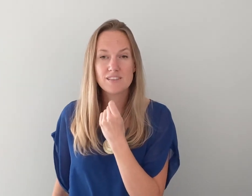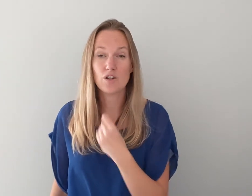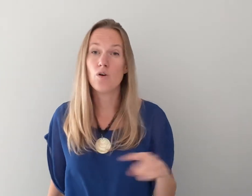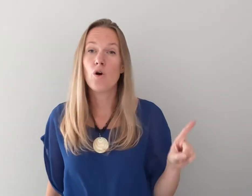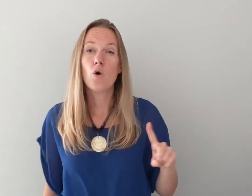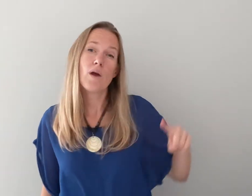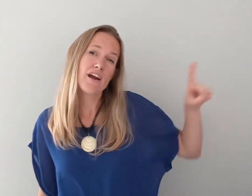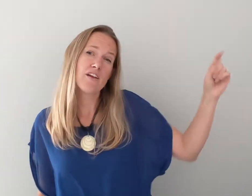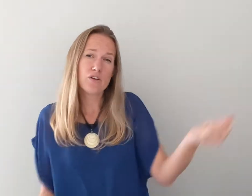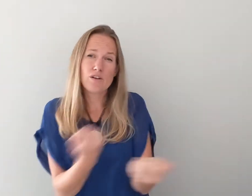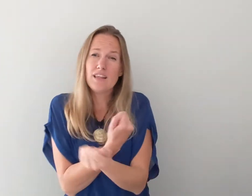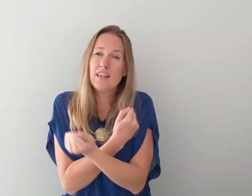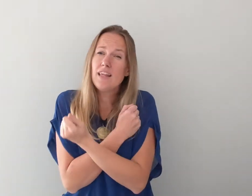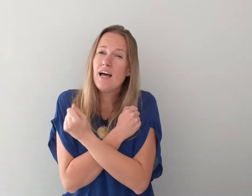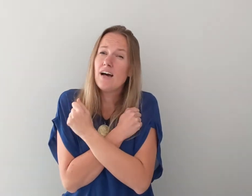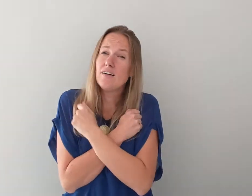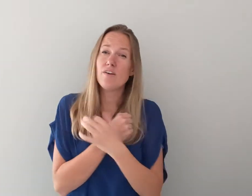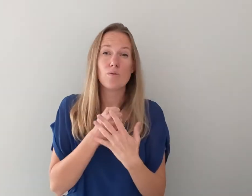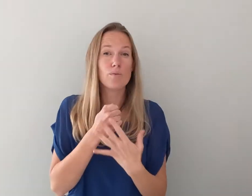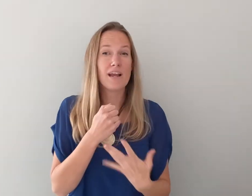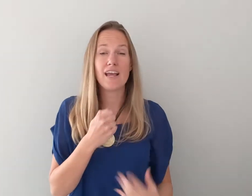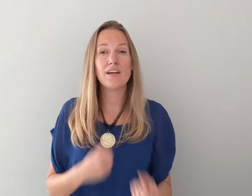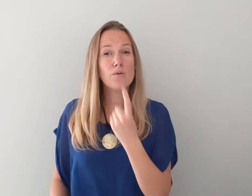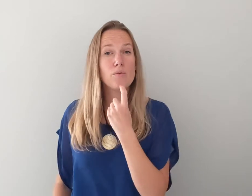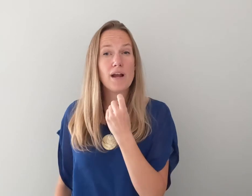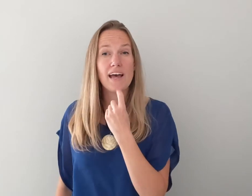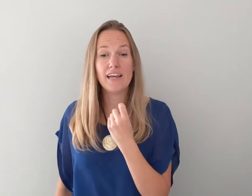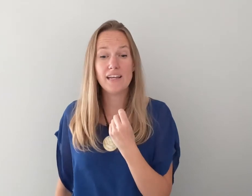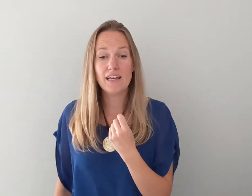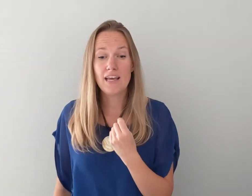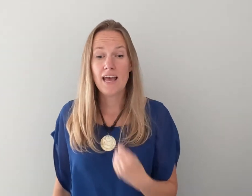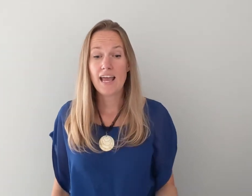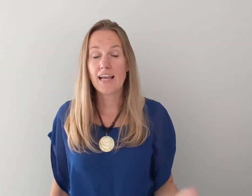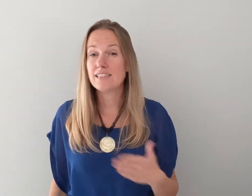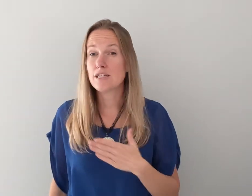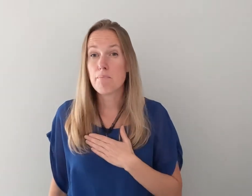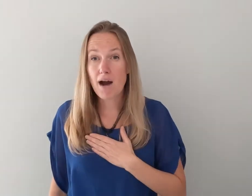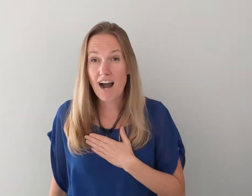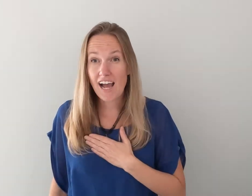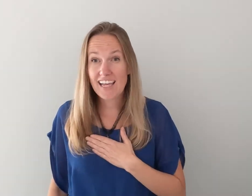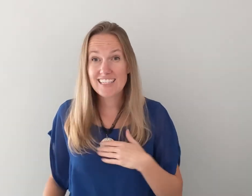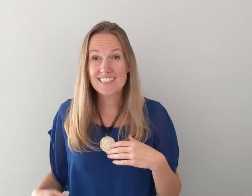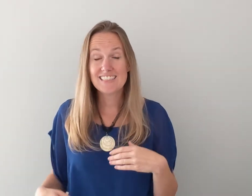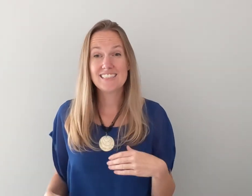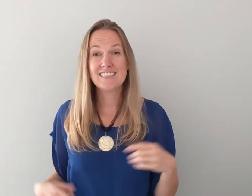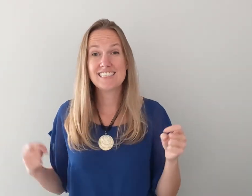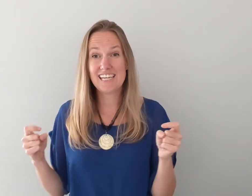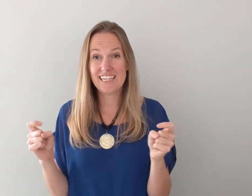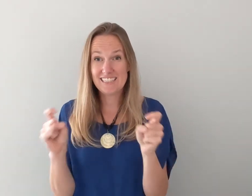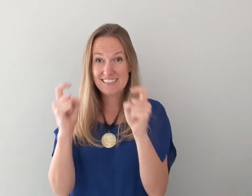So where your love ran red and my sin, so